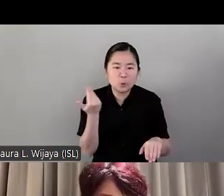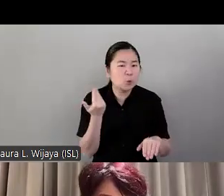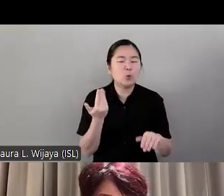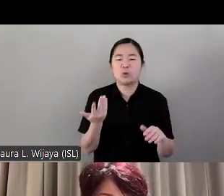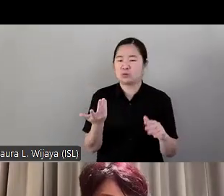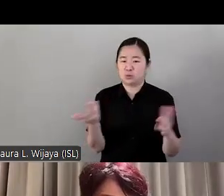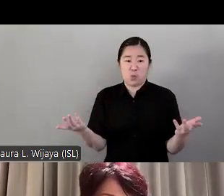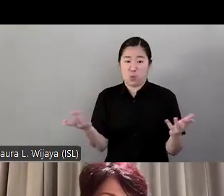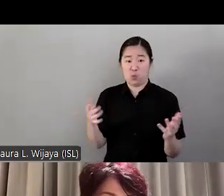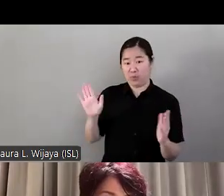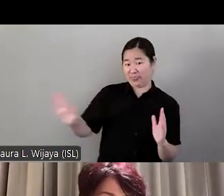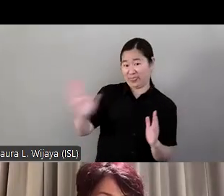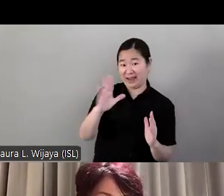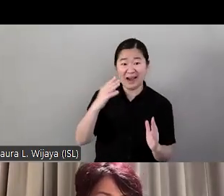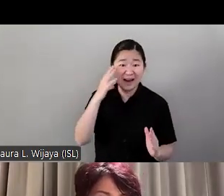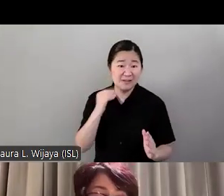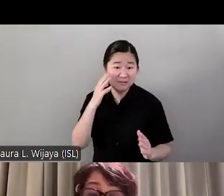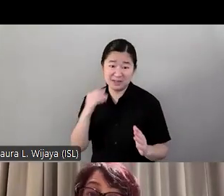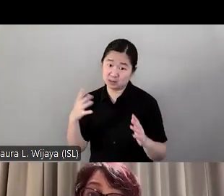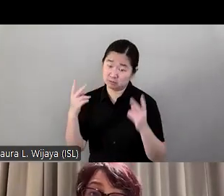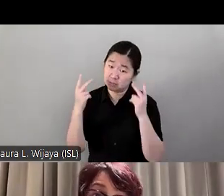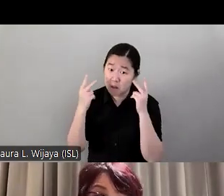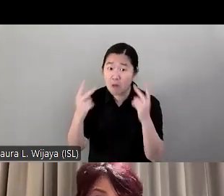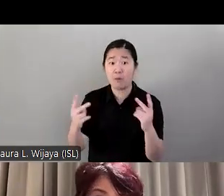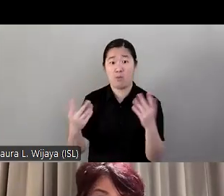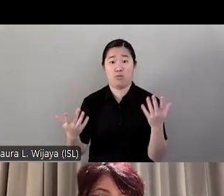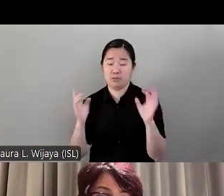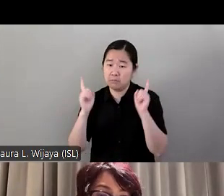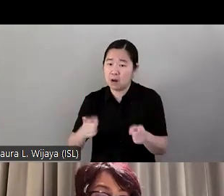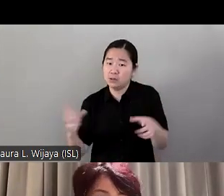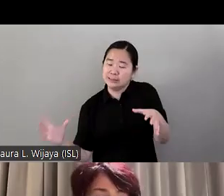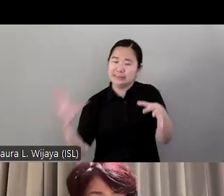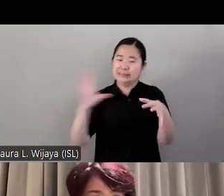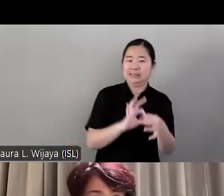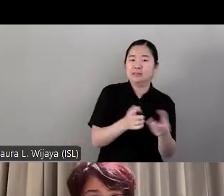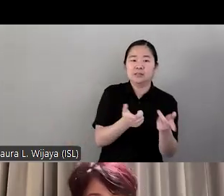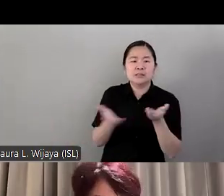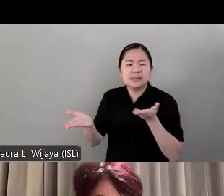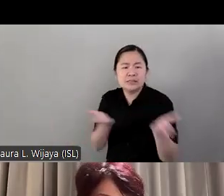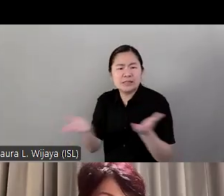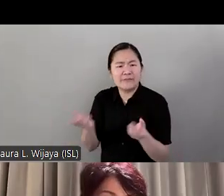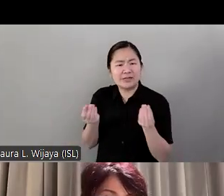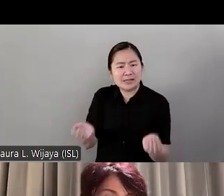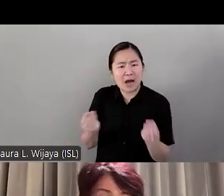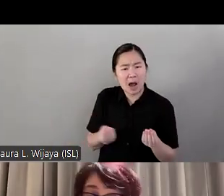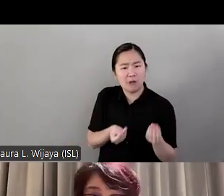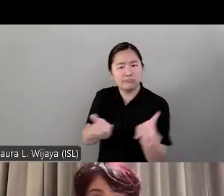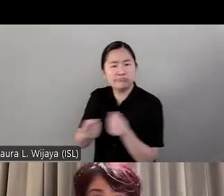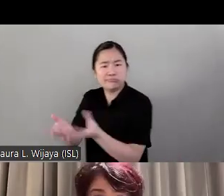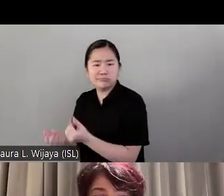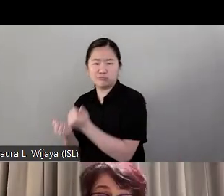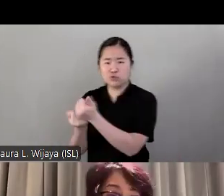safeguarding mechanisms. The next is building awareness about disability and safeguarding within